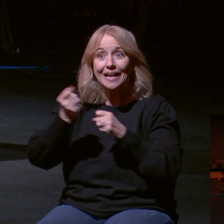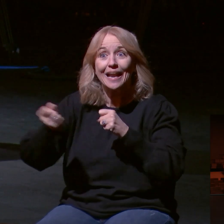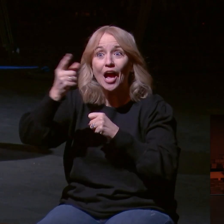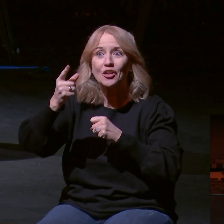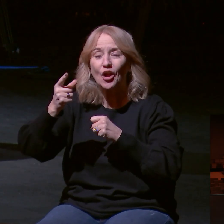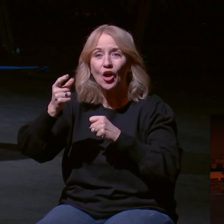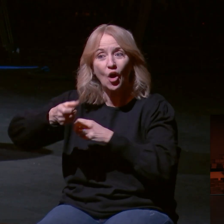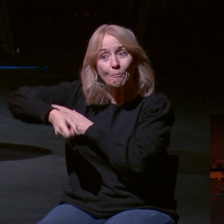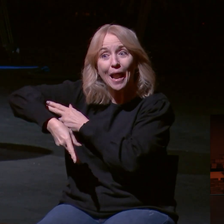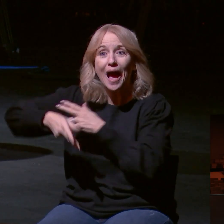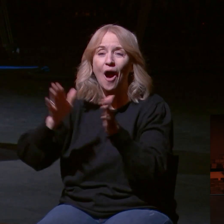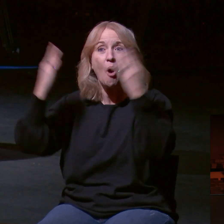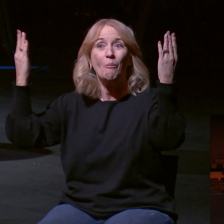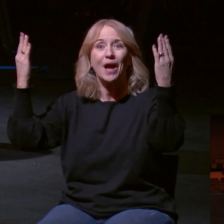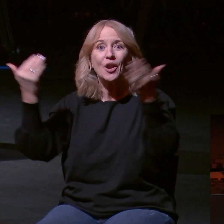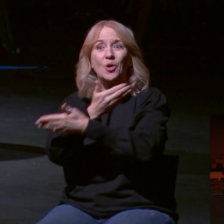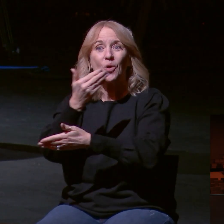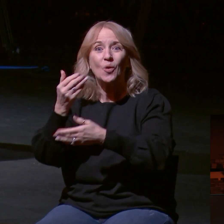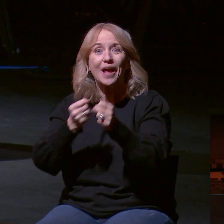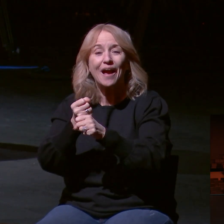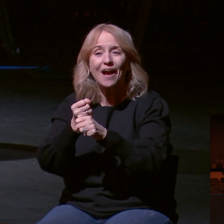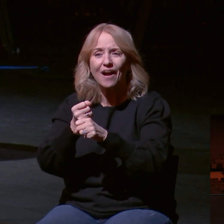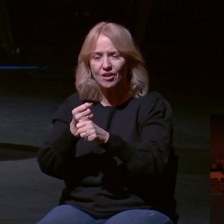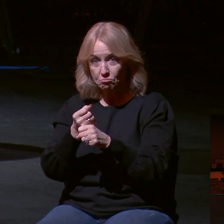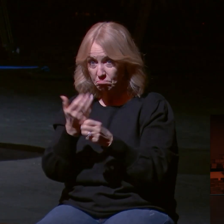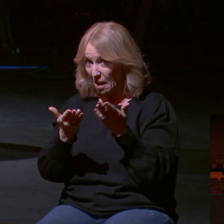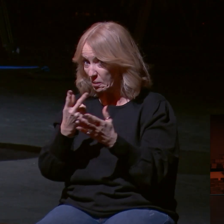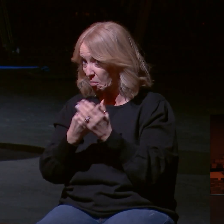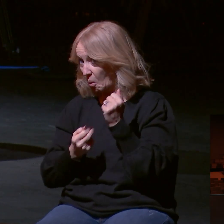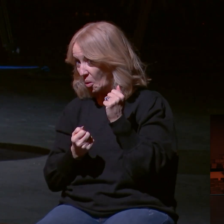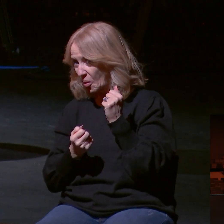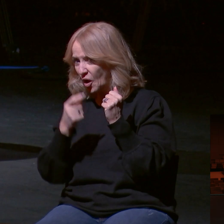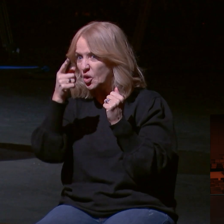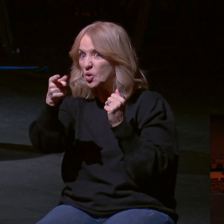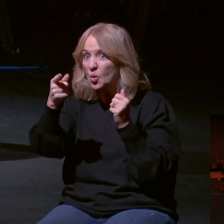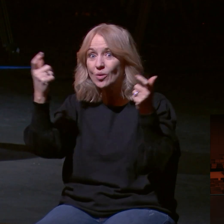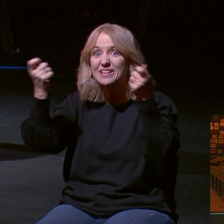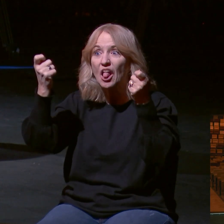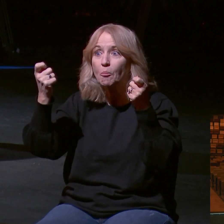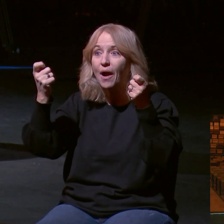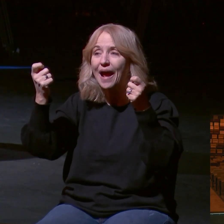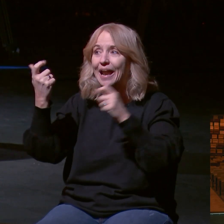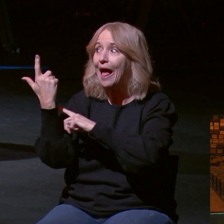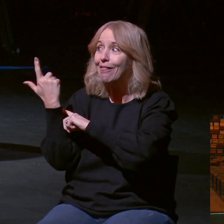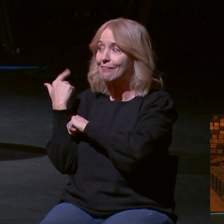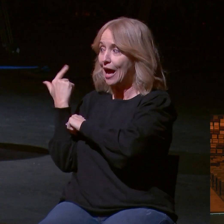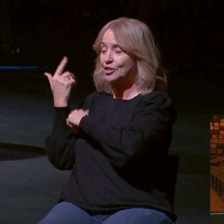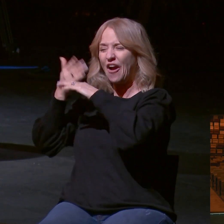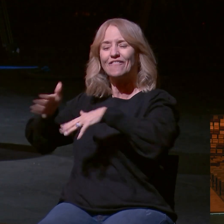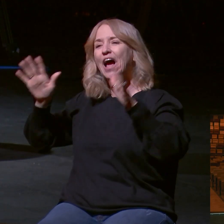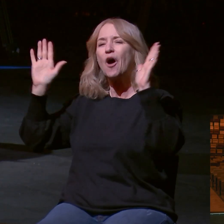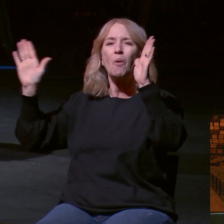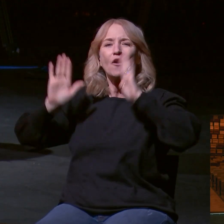year. Maybe it's a little bit of both. When you celebrate at midnight, are you celebrating the year that was, or are you